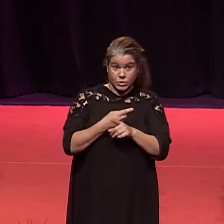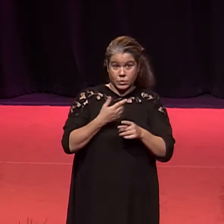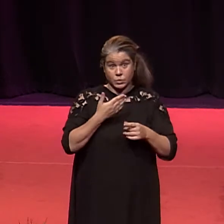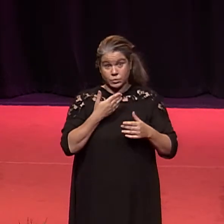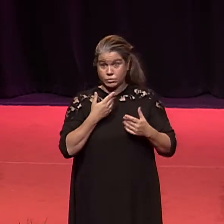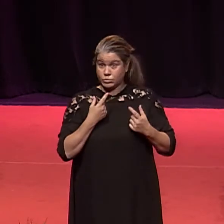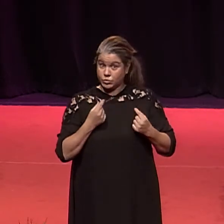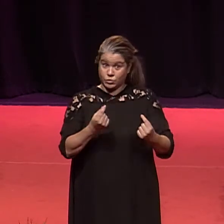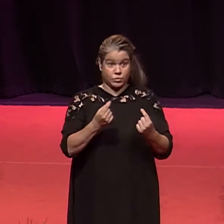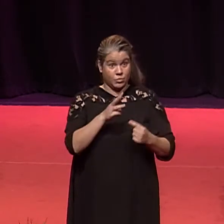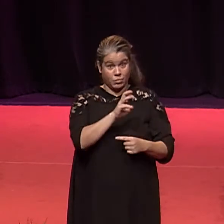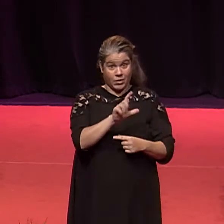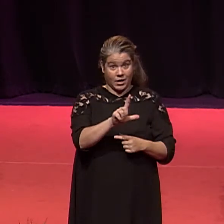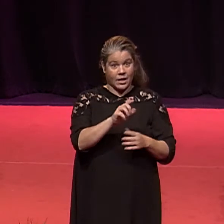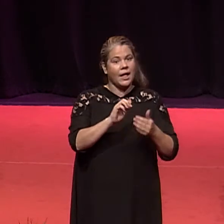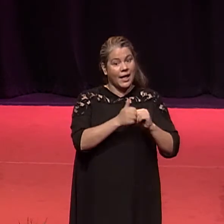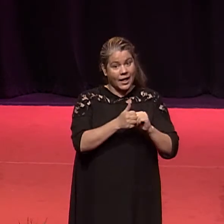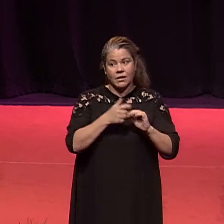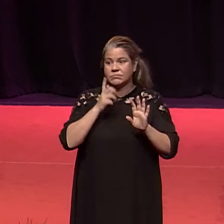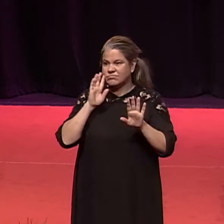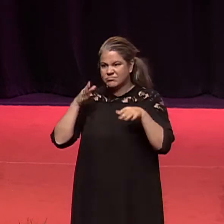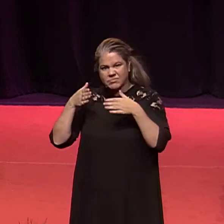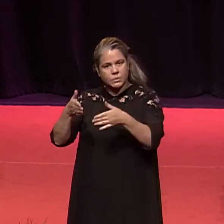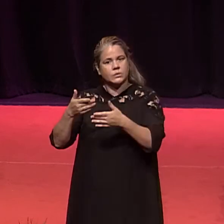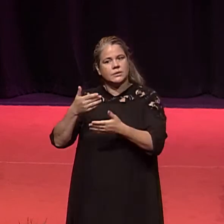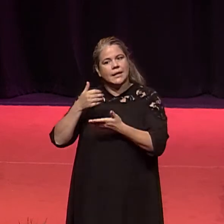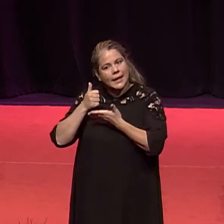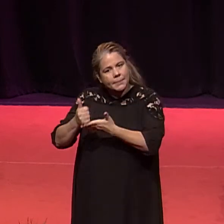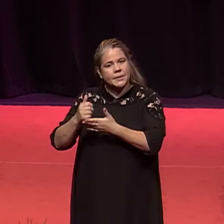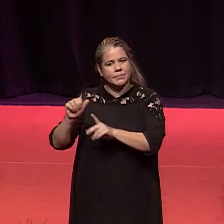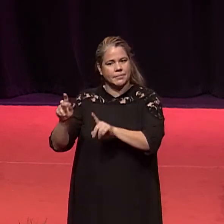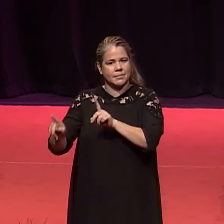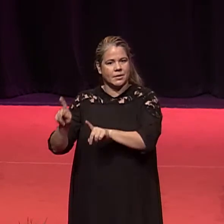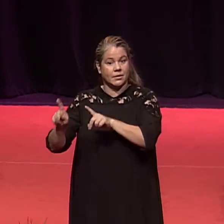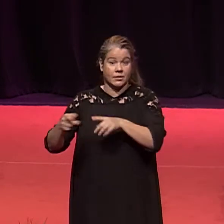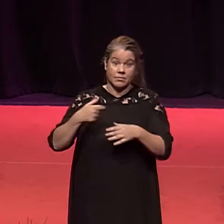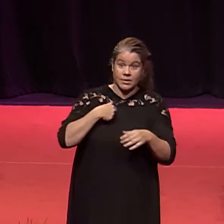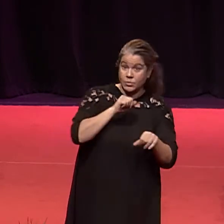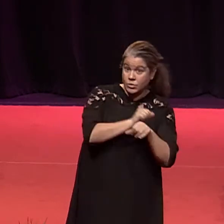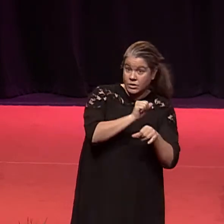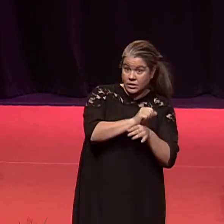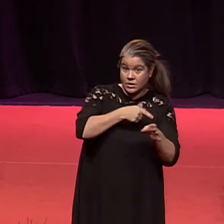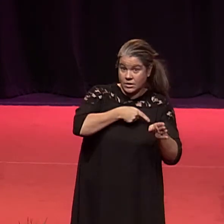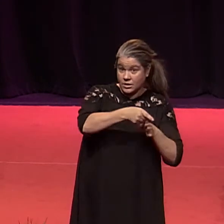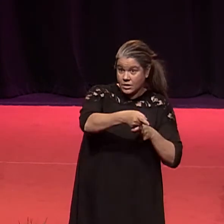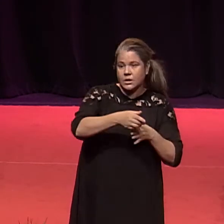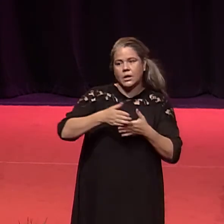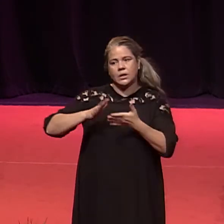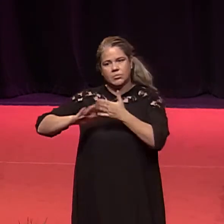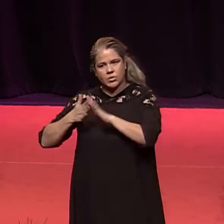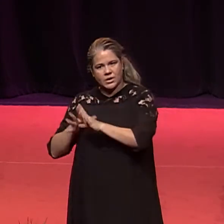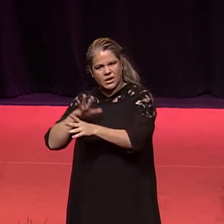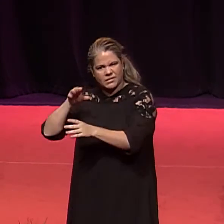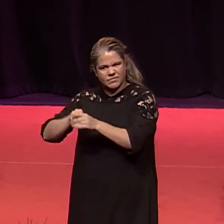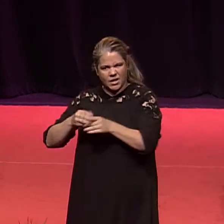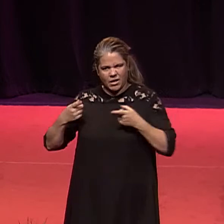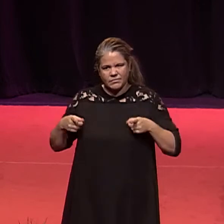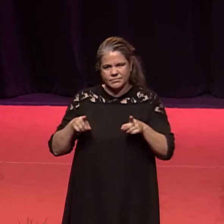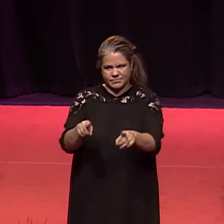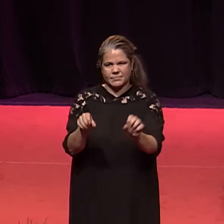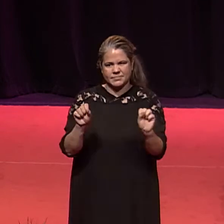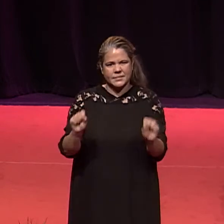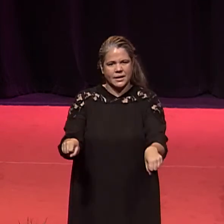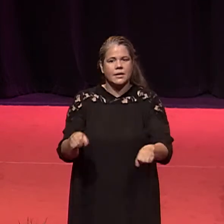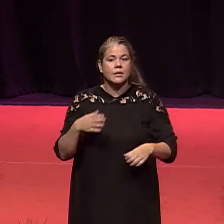build a career and you can help build a community at the same time. My parents raised me to have a very clear